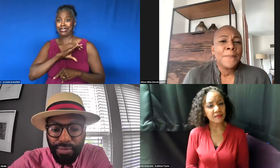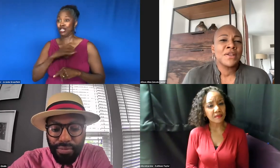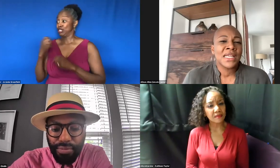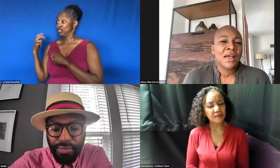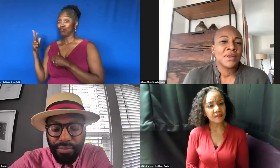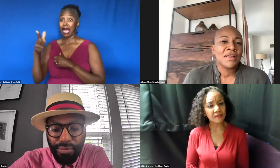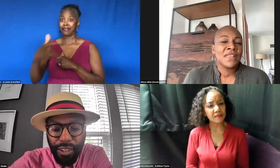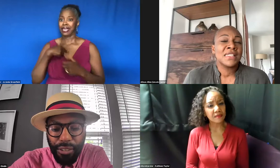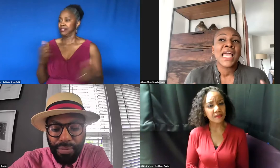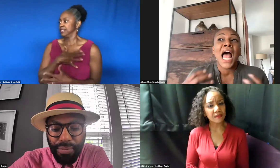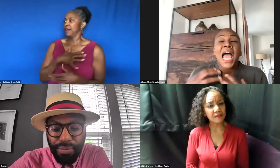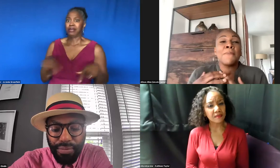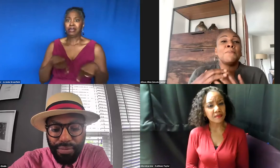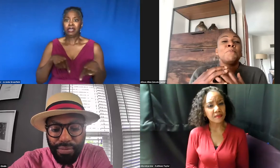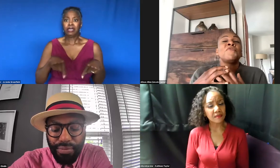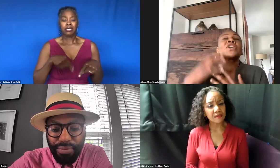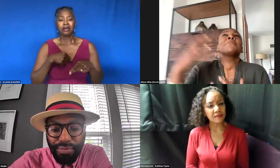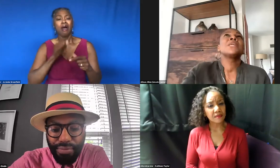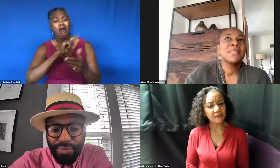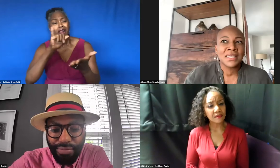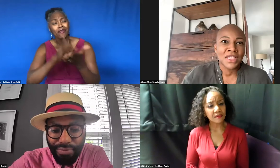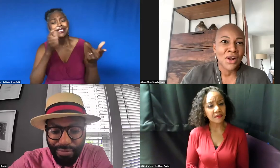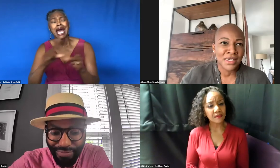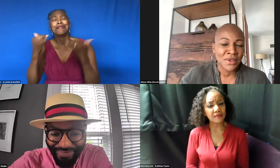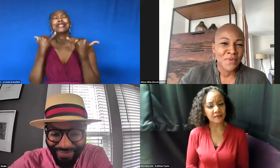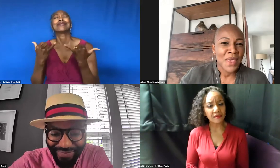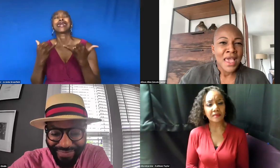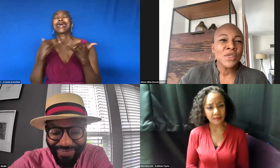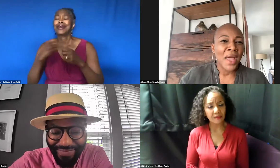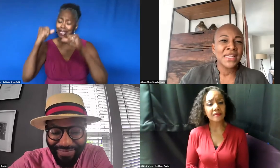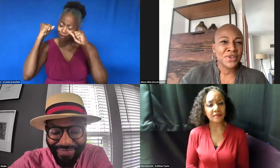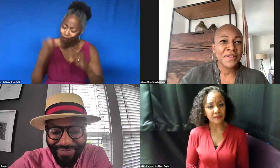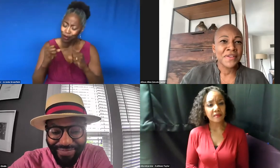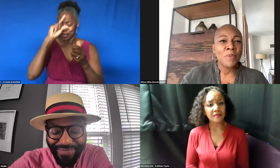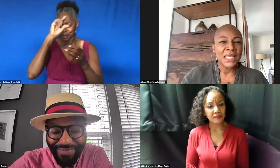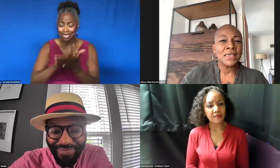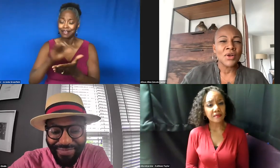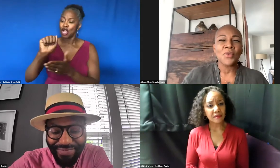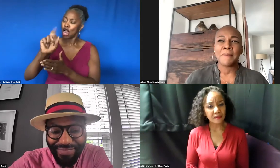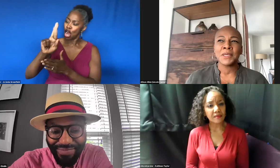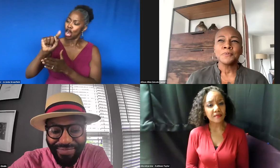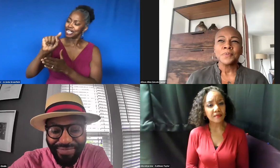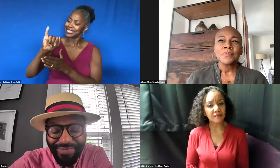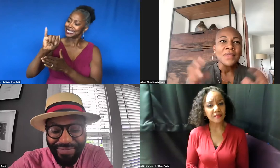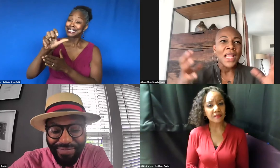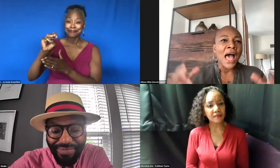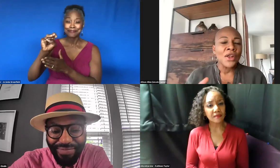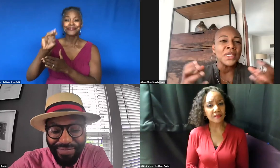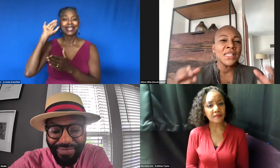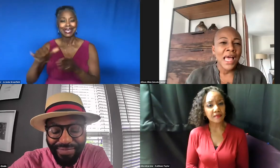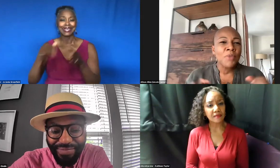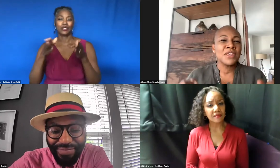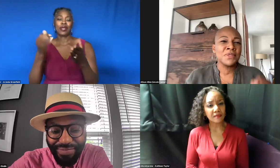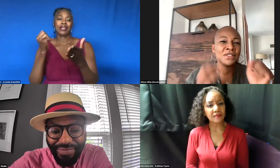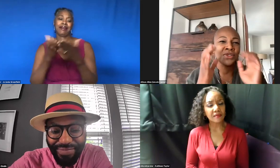that's happening right now in all of this. And again, I firmly believe that art is a way to sort of help heal, right? But how do